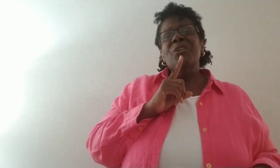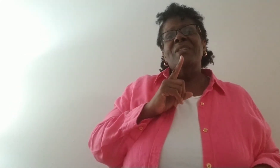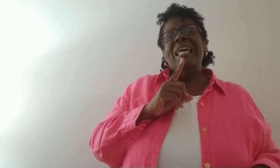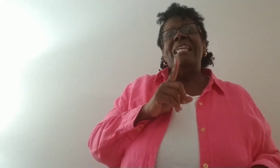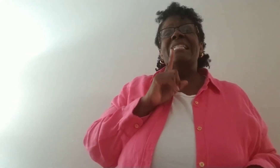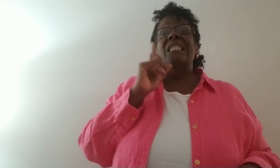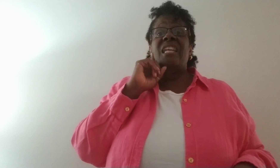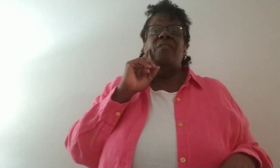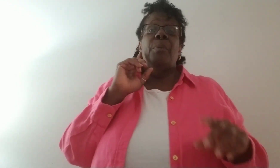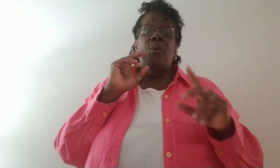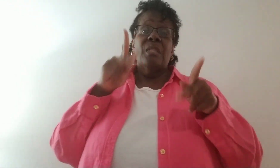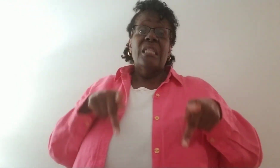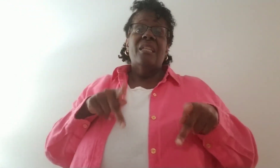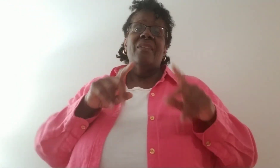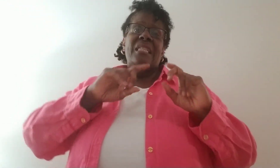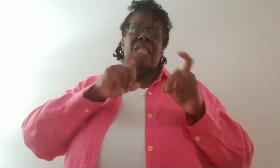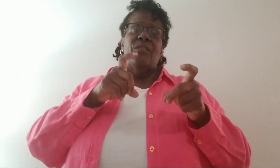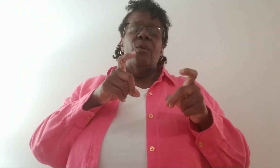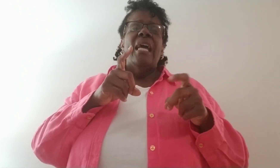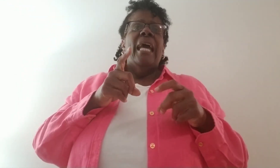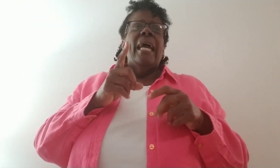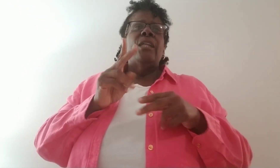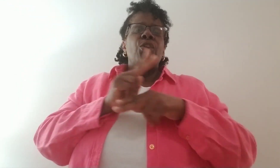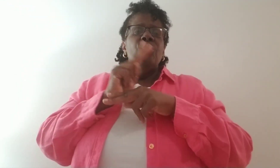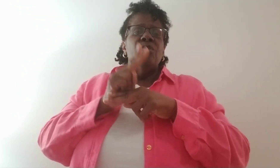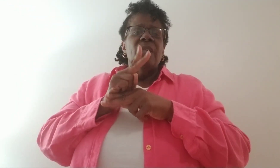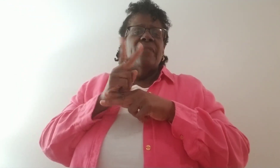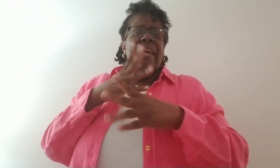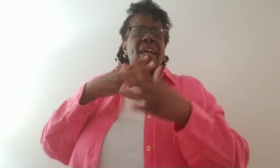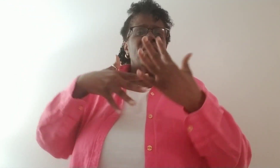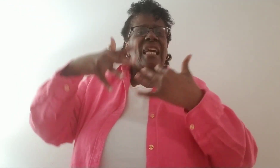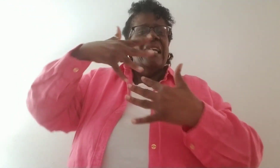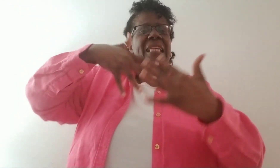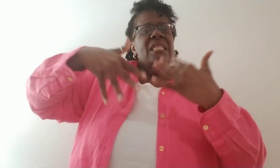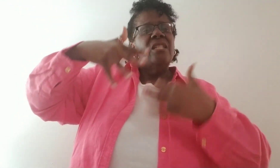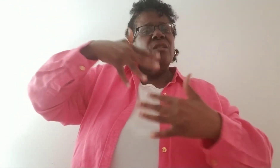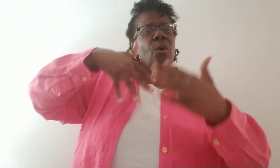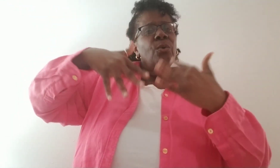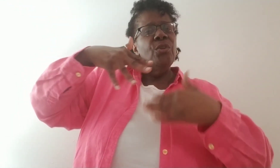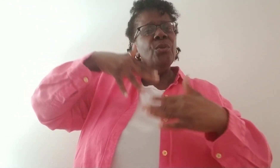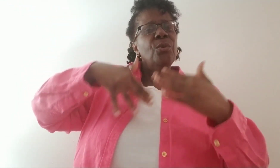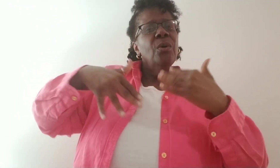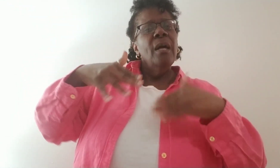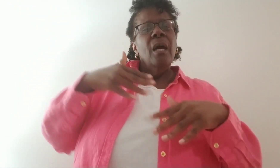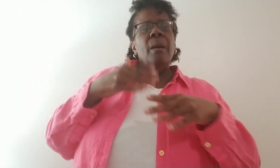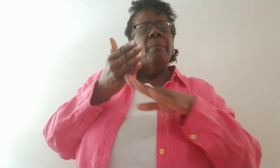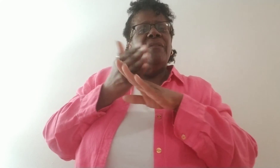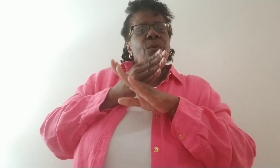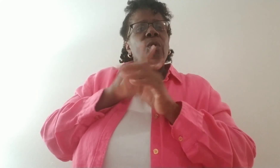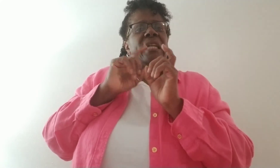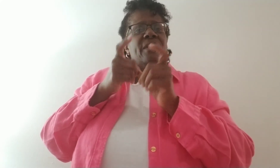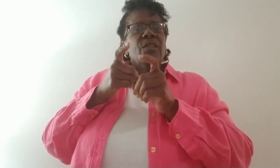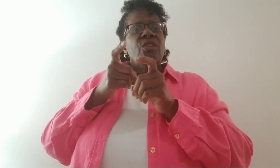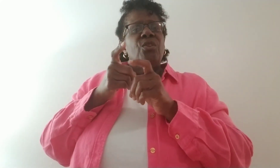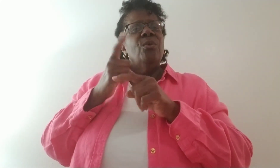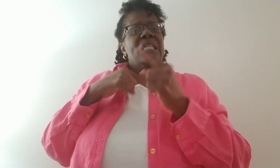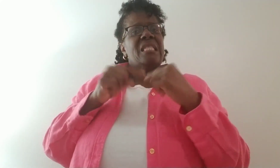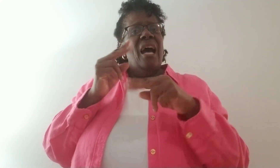that it's a deaf person that's giving you. And usually they have to kind of get to know you before giving you a sign